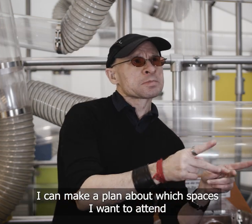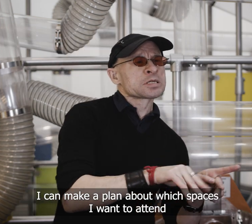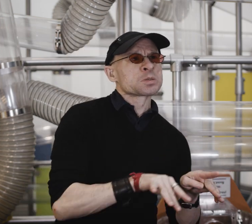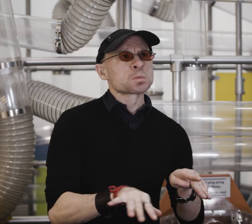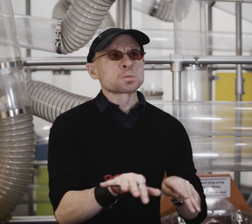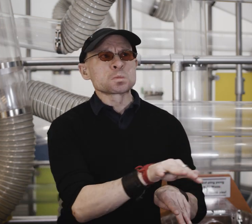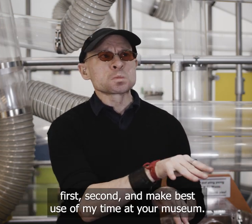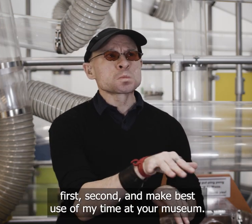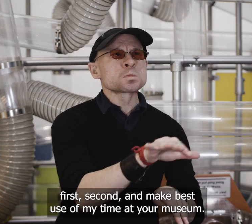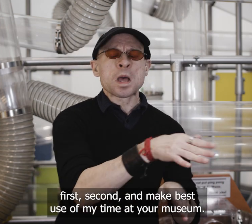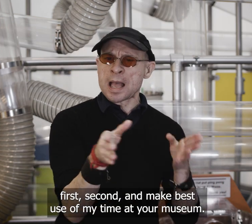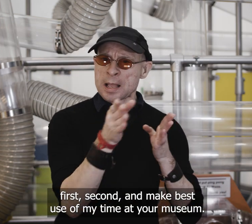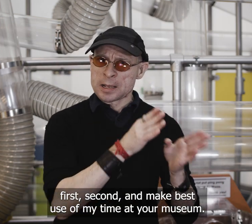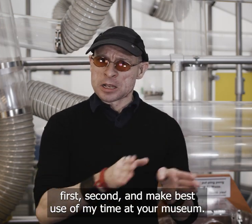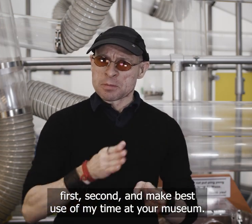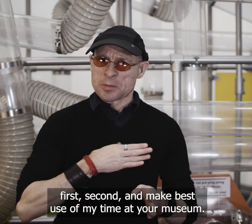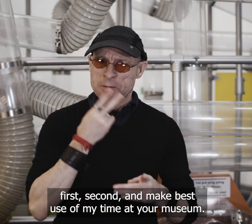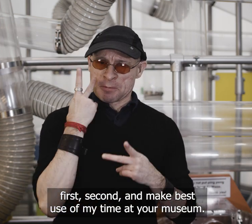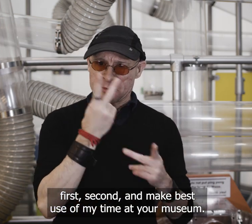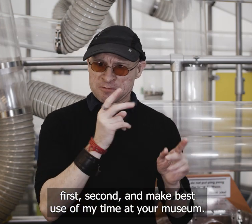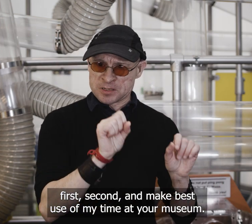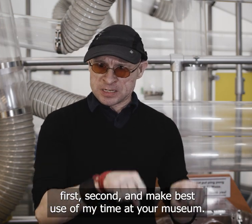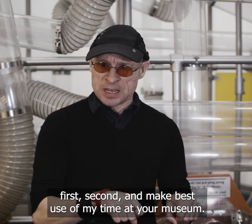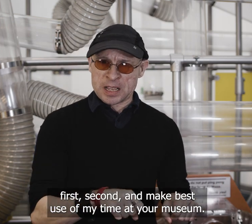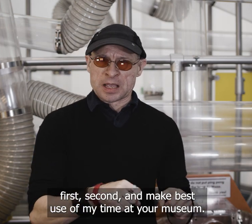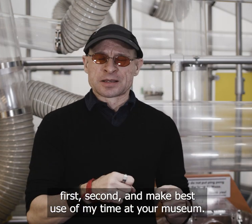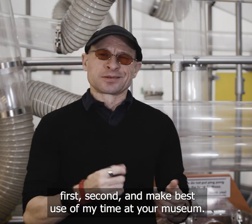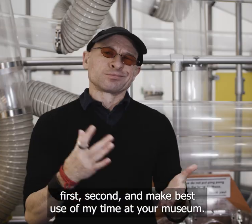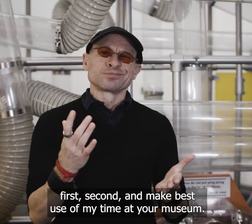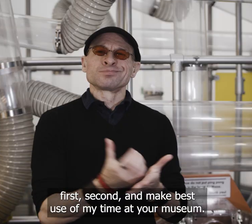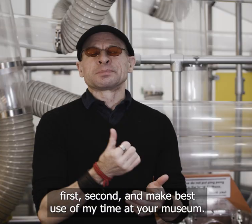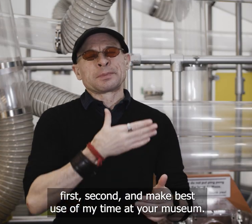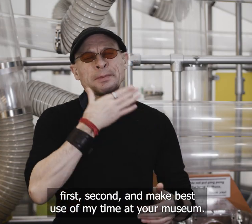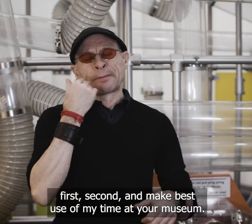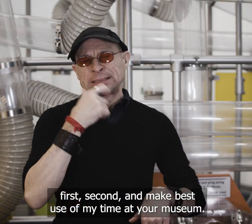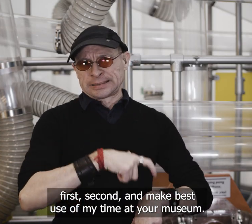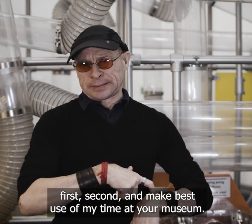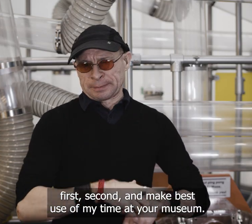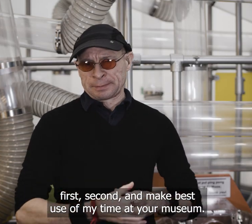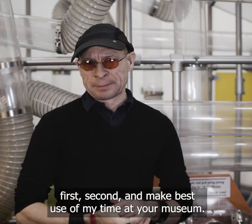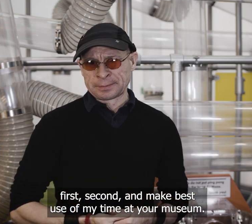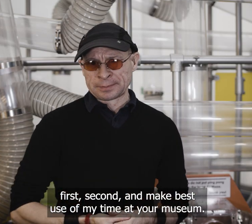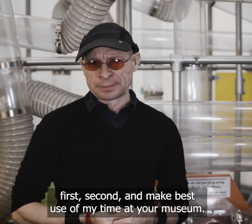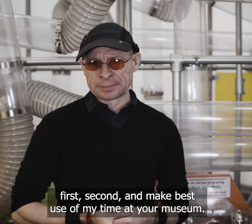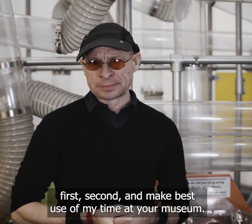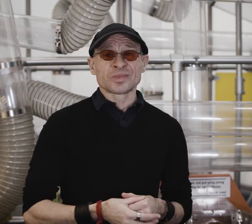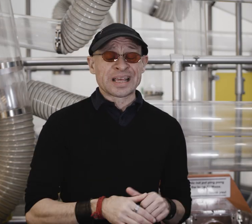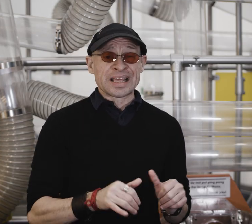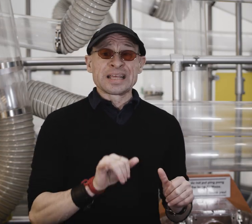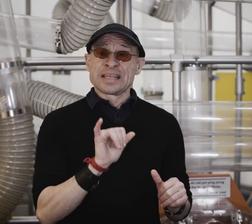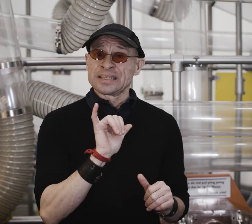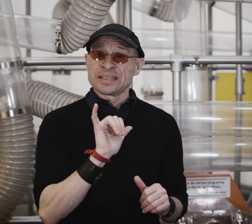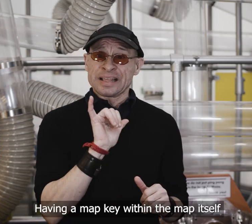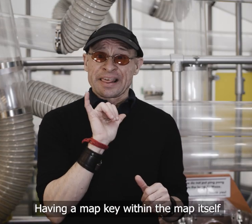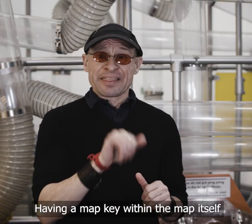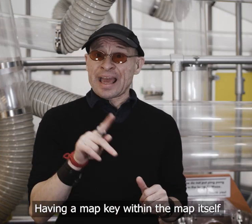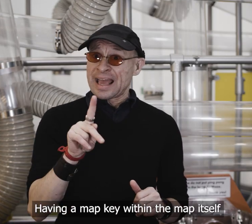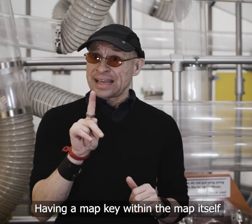attend first, second, and make best use of my time at your museum. Having a